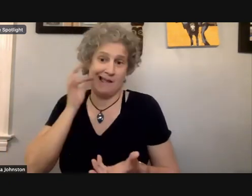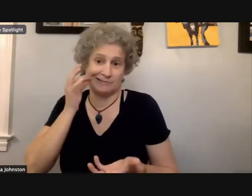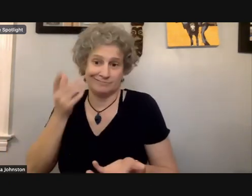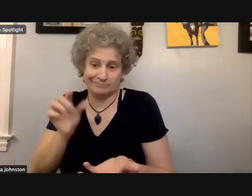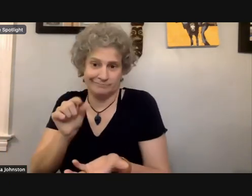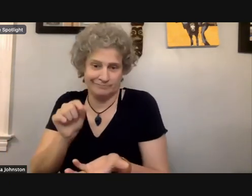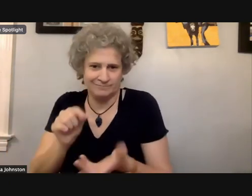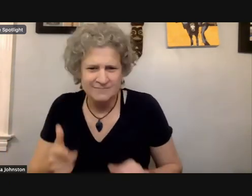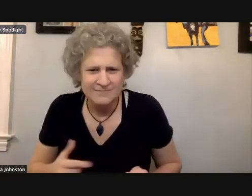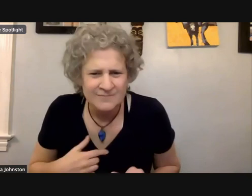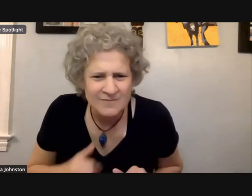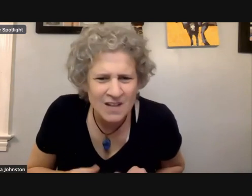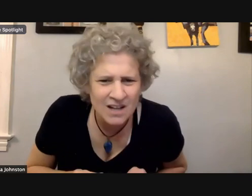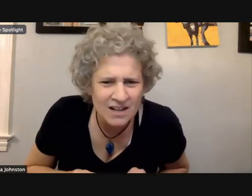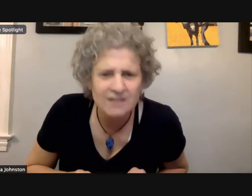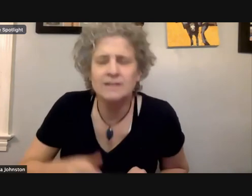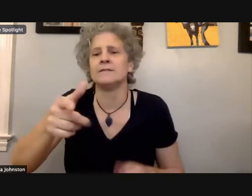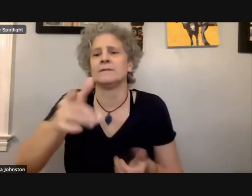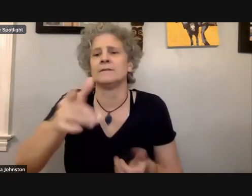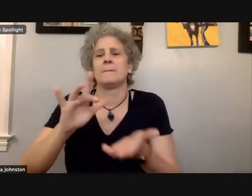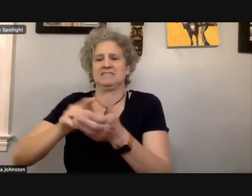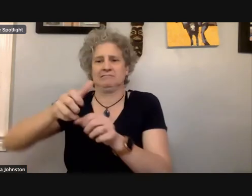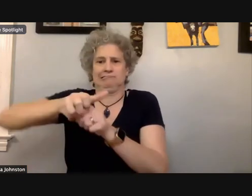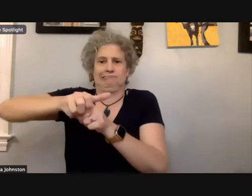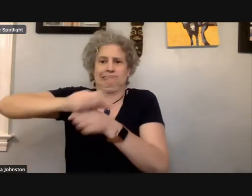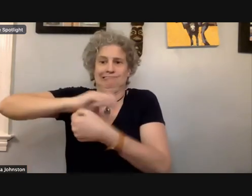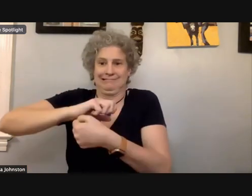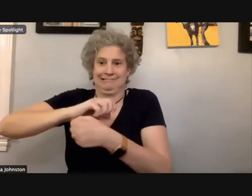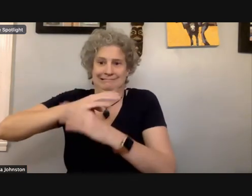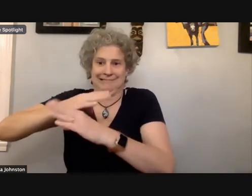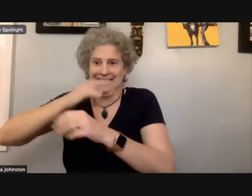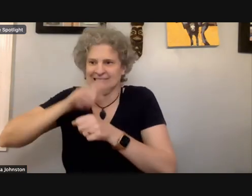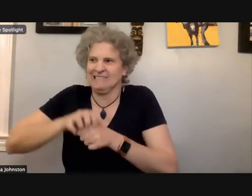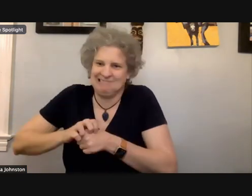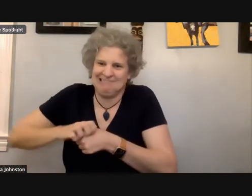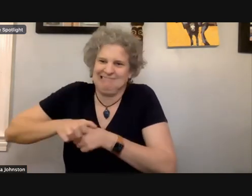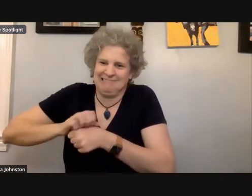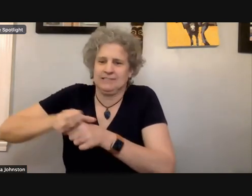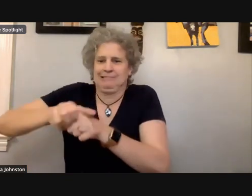Sometimes you could take, like for cats, they still use eye drops for oral medications.